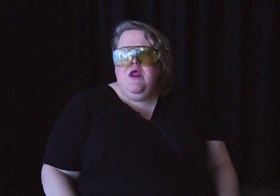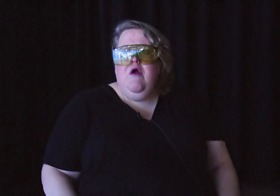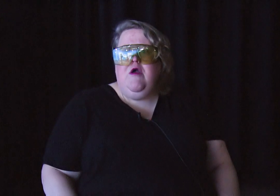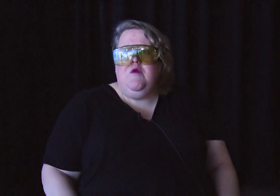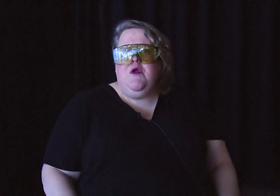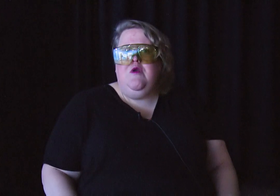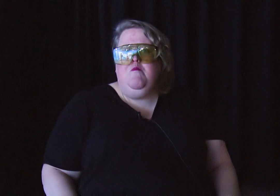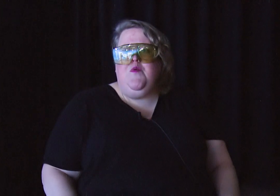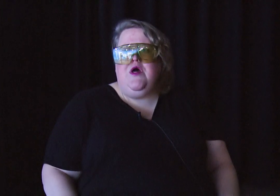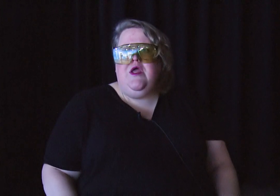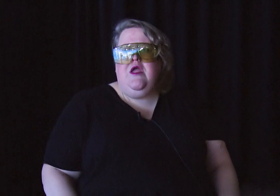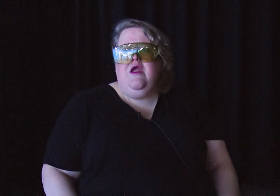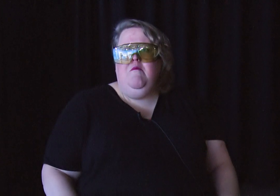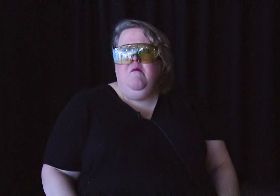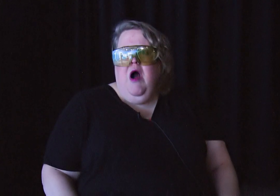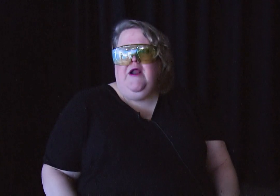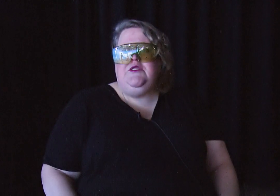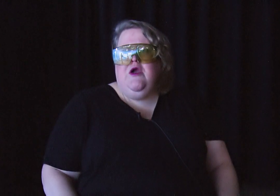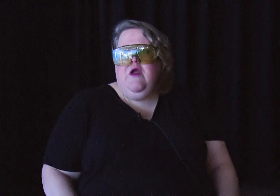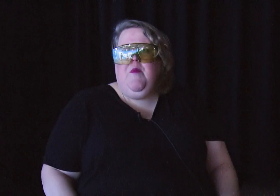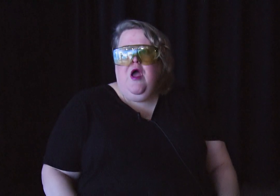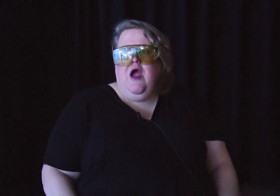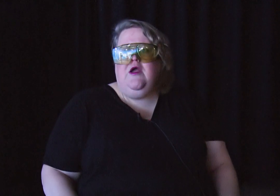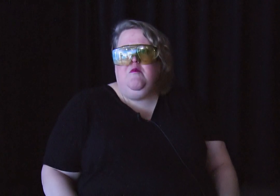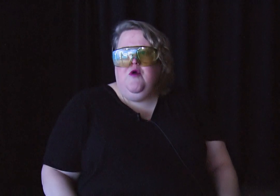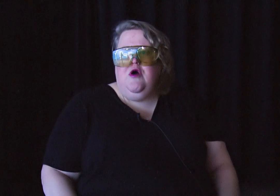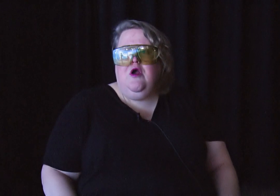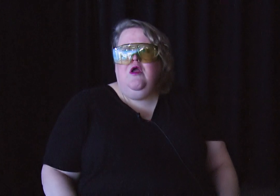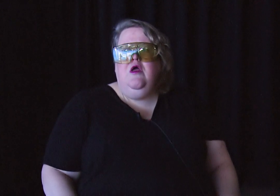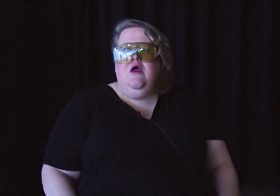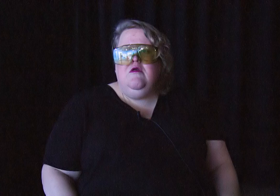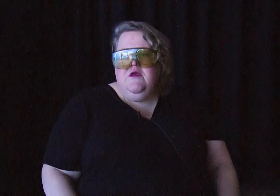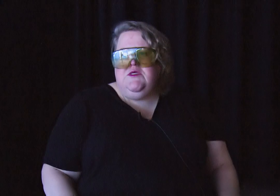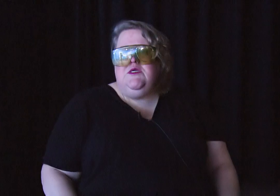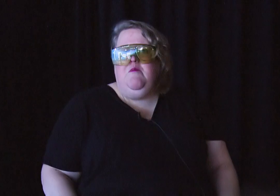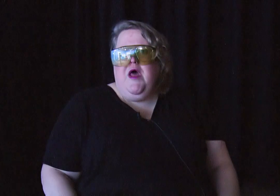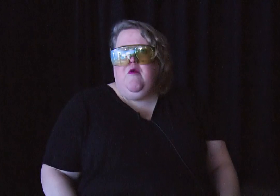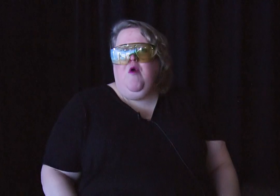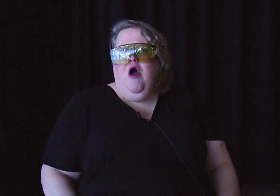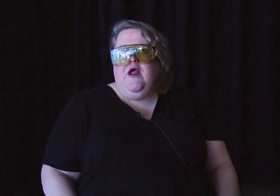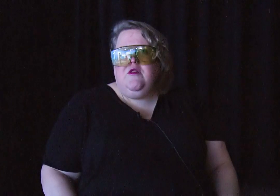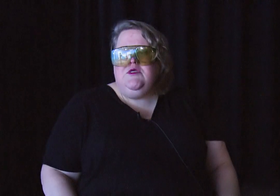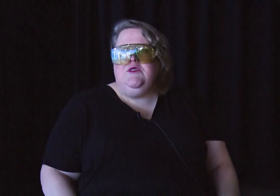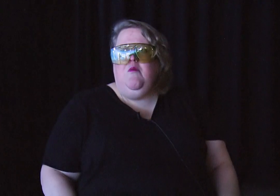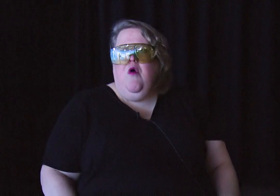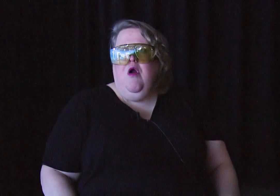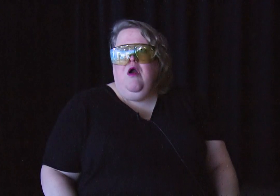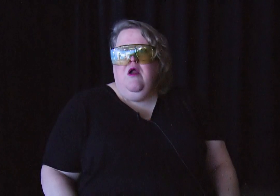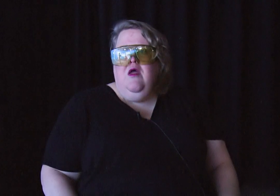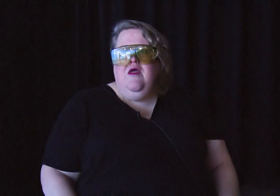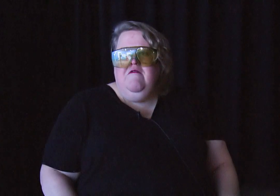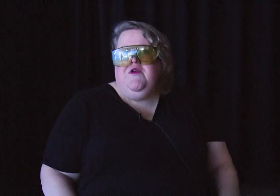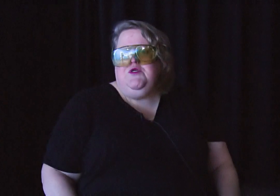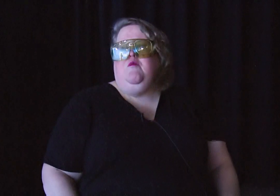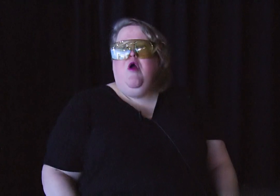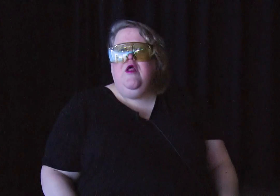argument but a monetary pocketbook this is a better product this is a more efficient product